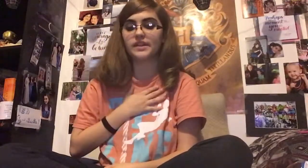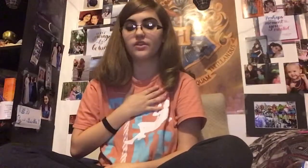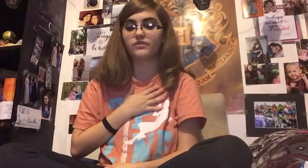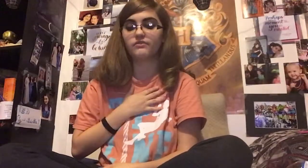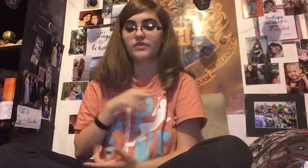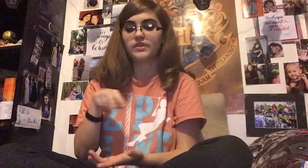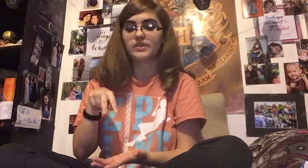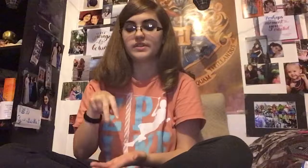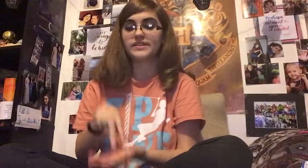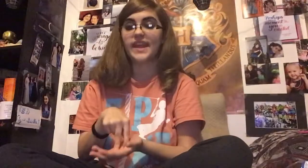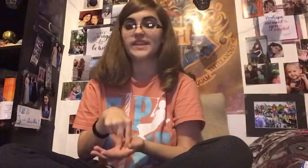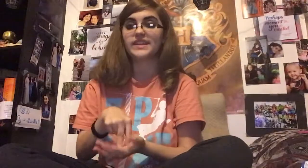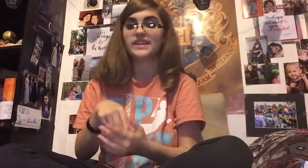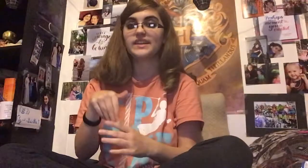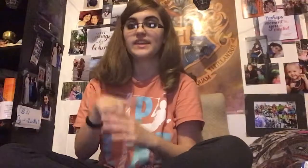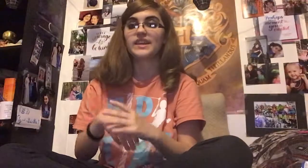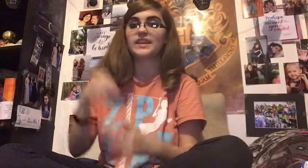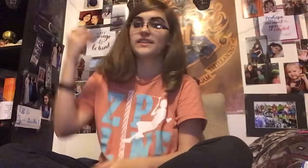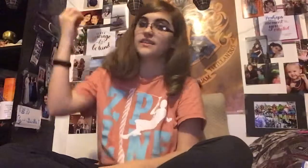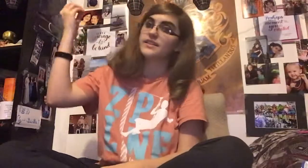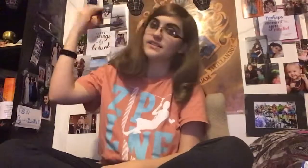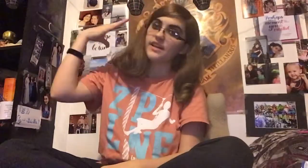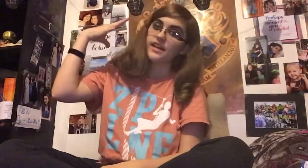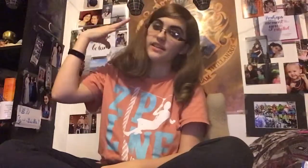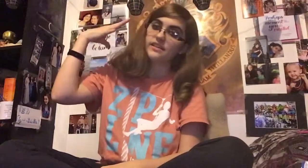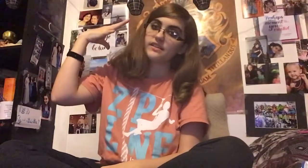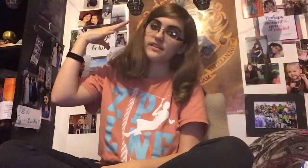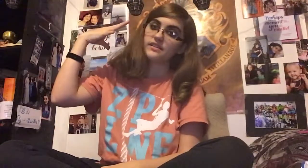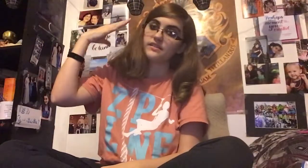myself standing in the sun.